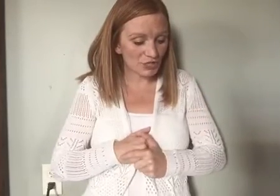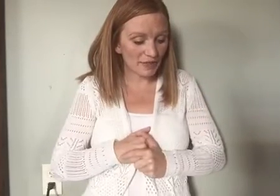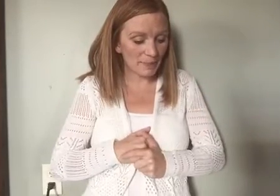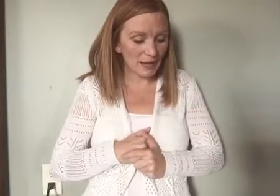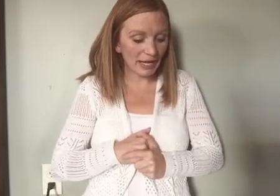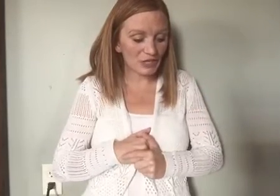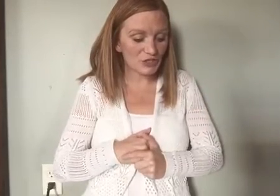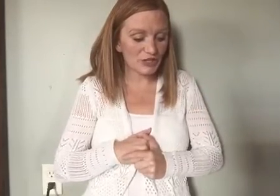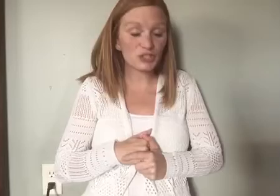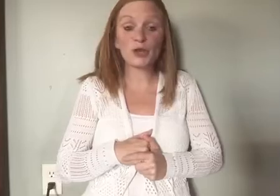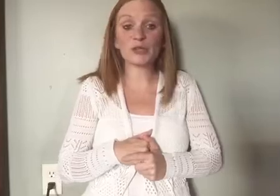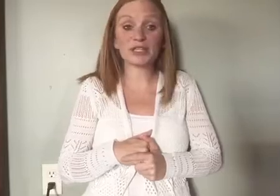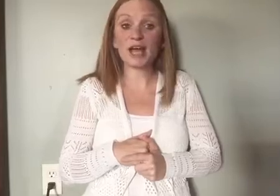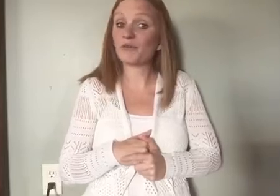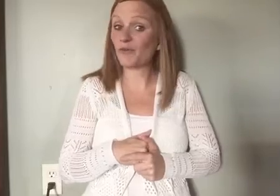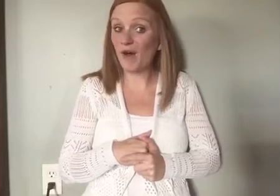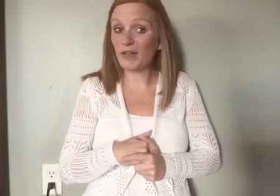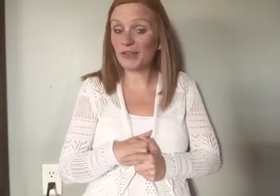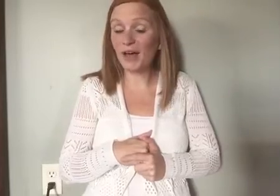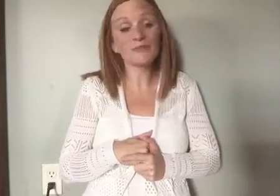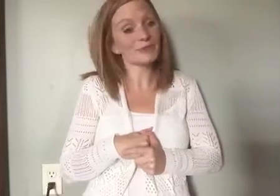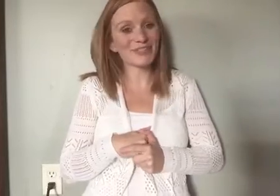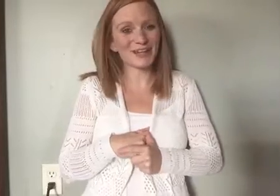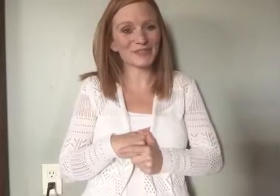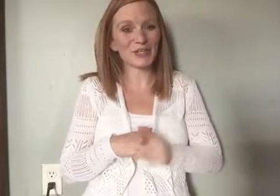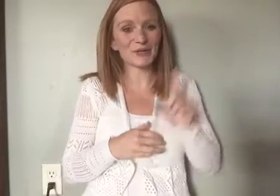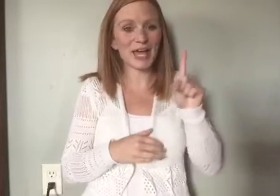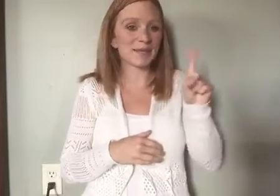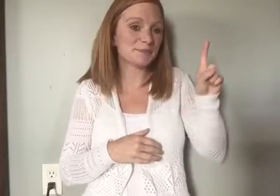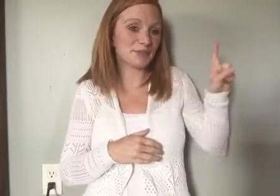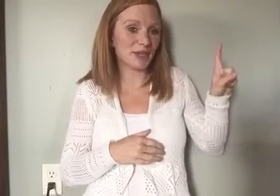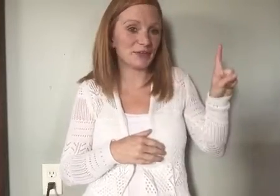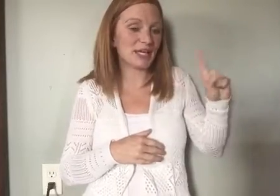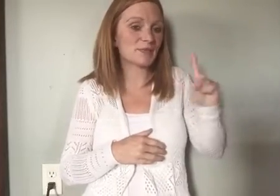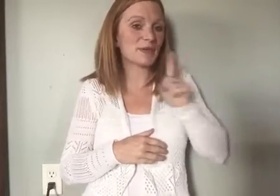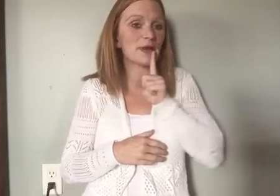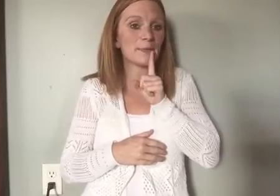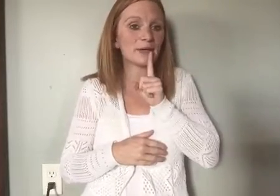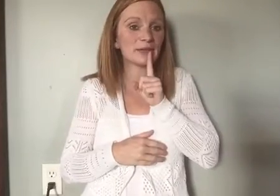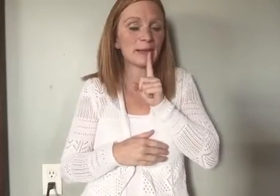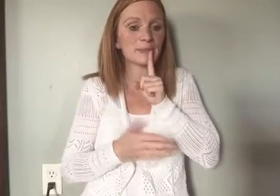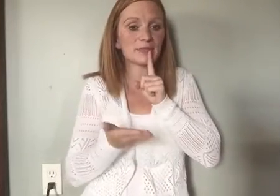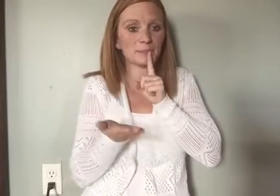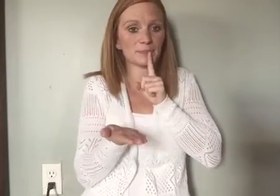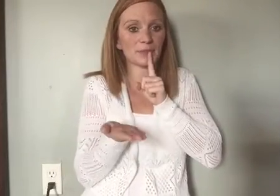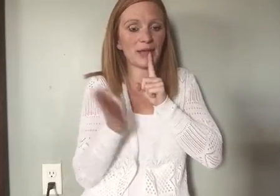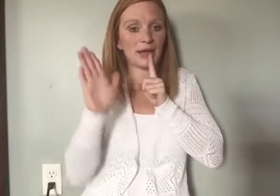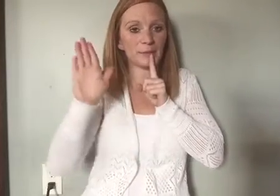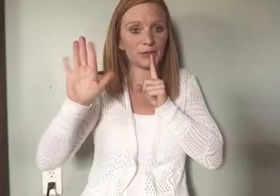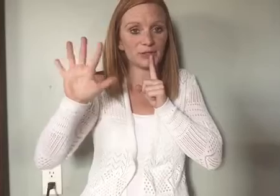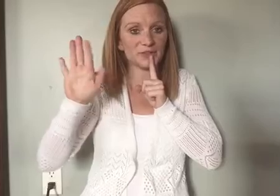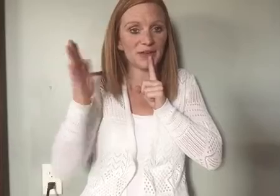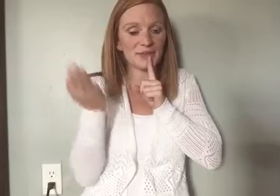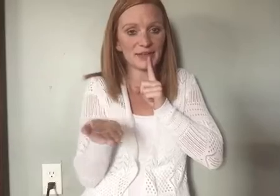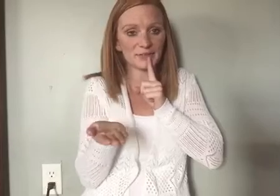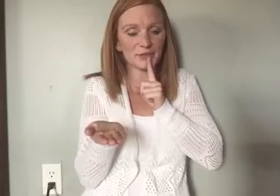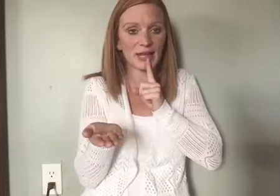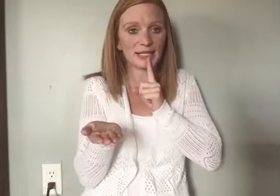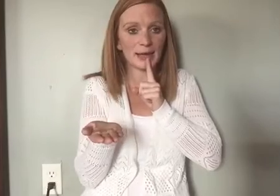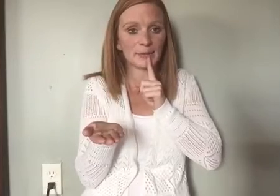on that page, they show you the sign for fall in love. It's kind of a cute sign. So you got your index finger up by your lips, closed 5 hand for non-dominant,